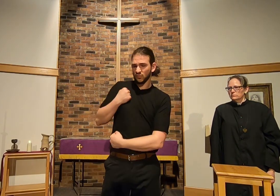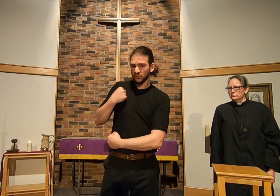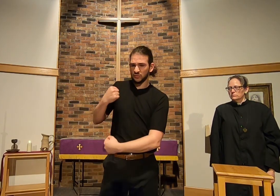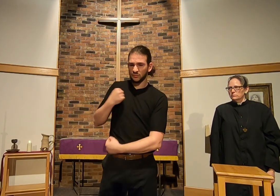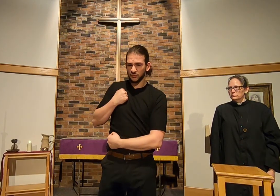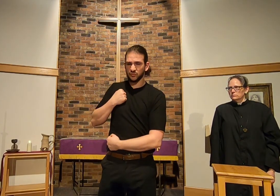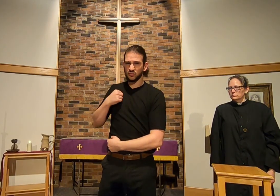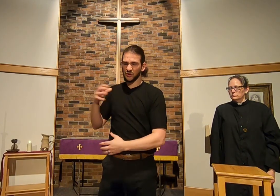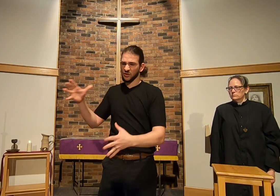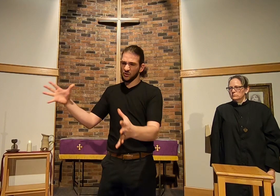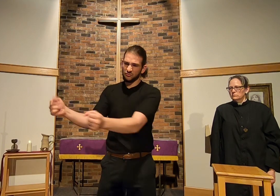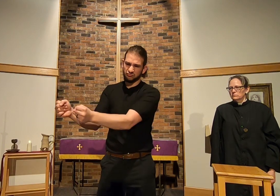Then he ordered his soldiers